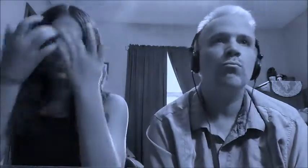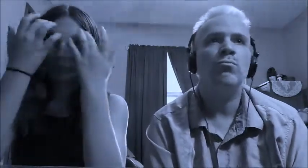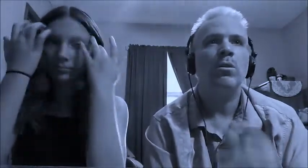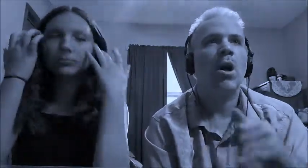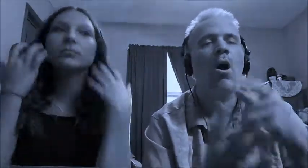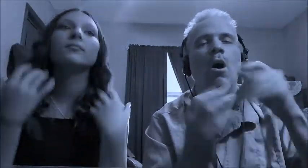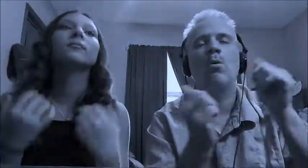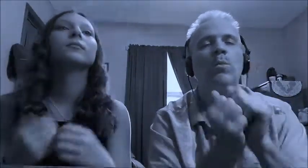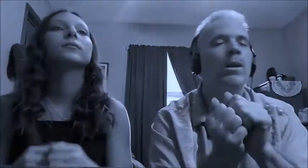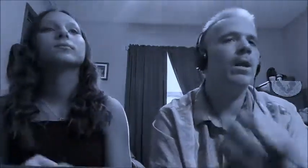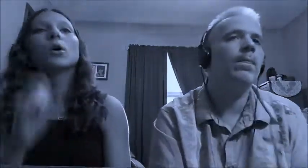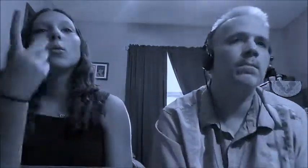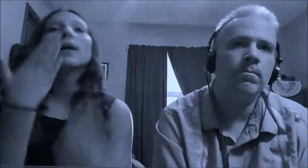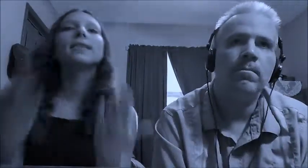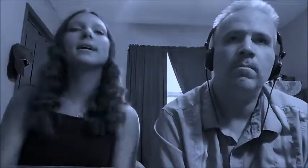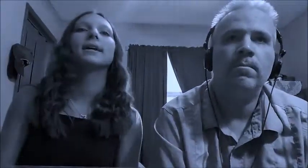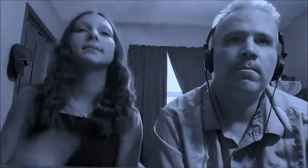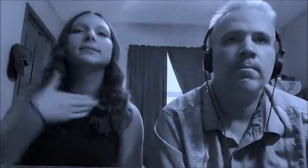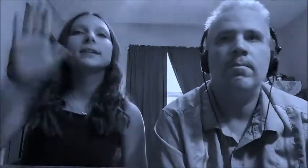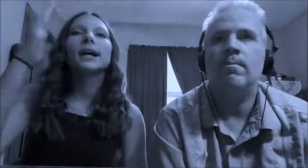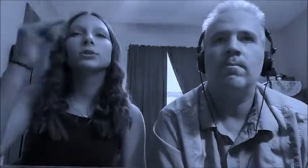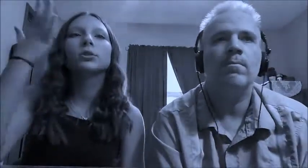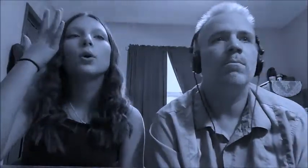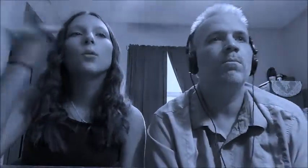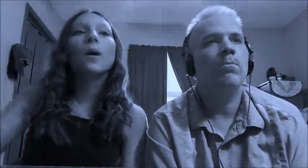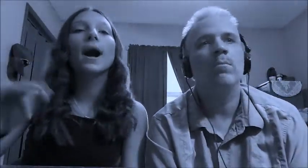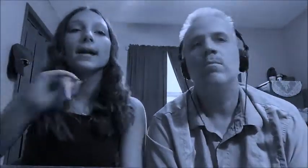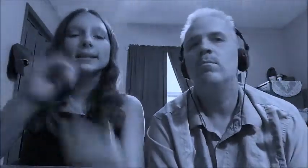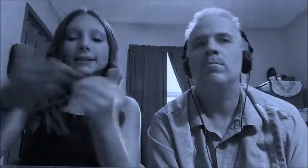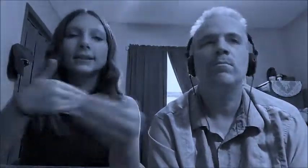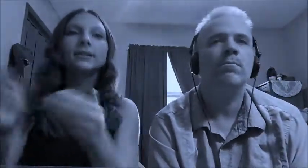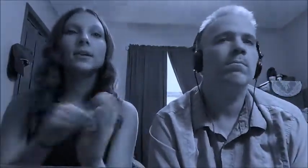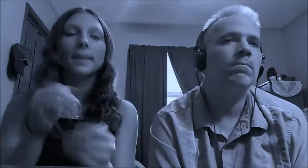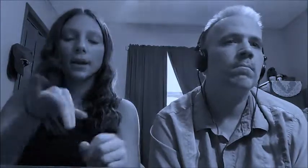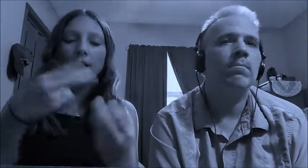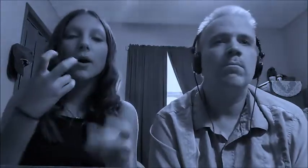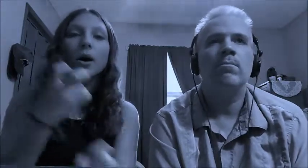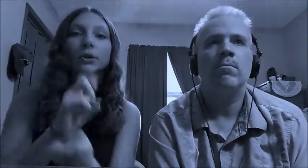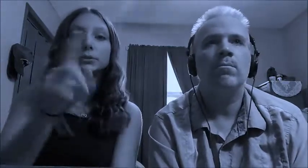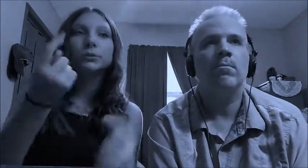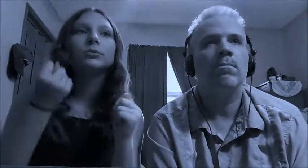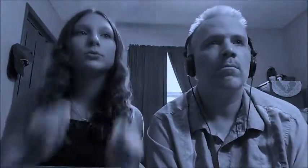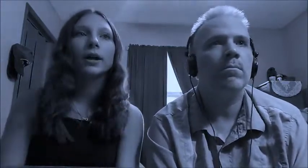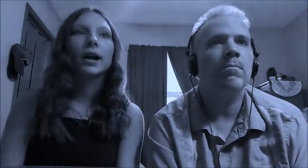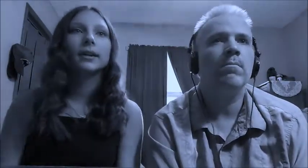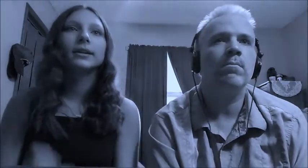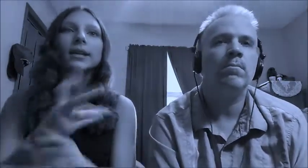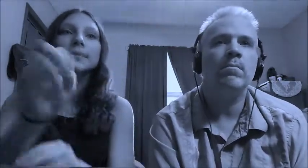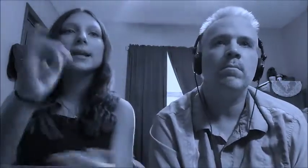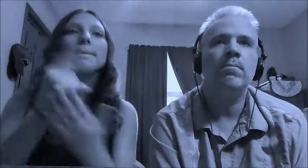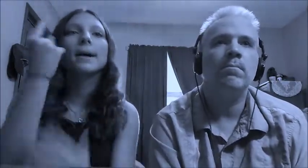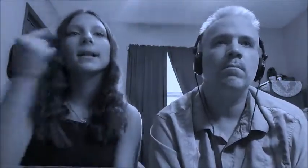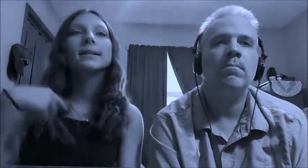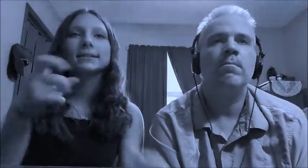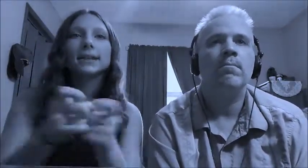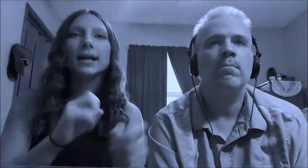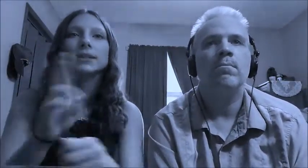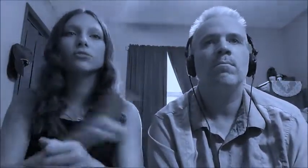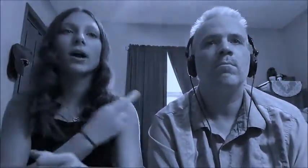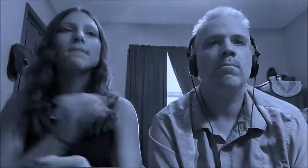It starts with one thing, I don't know why It doesn't even matter how hard you tried Keep that in mind, I'm designed to